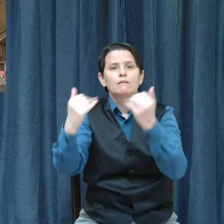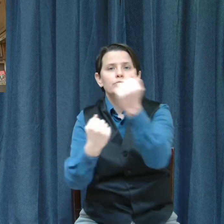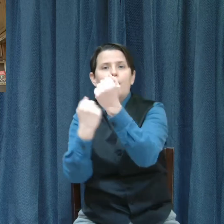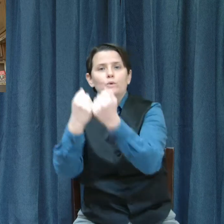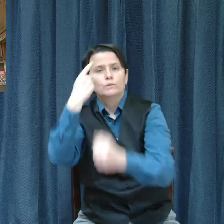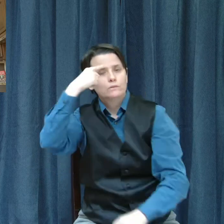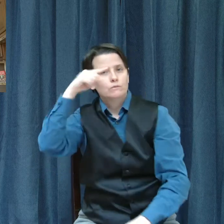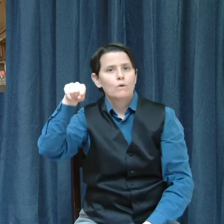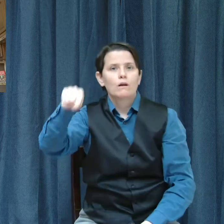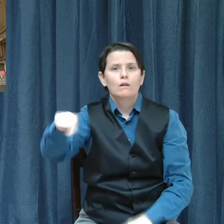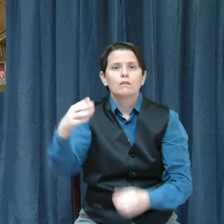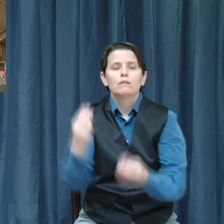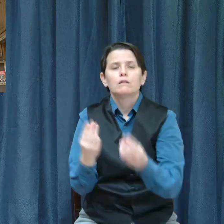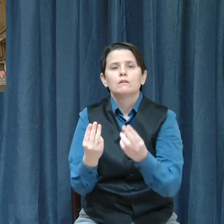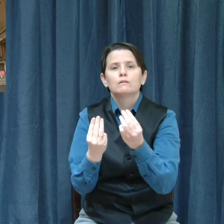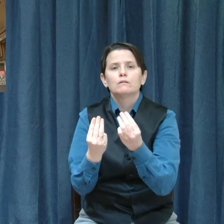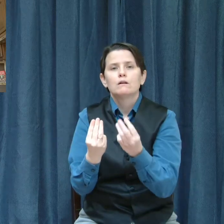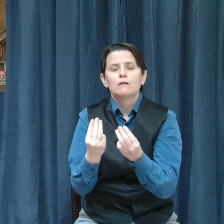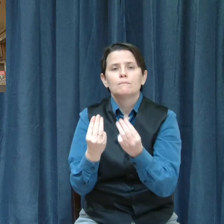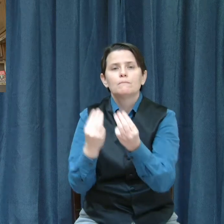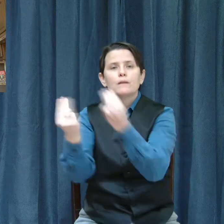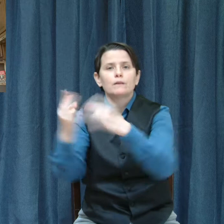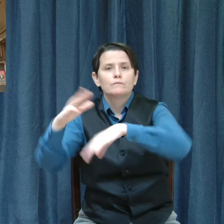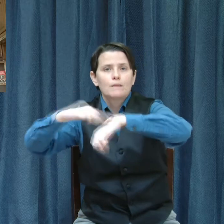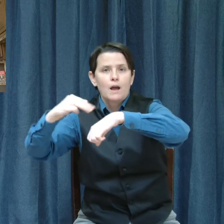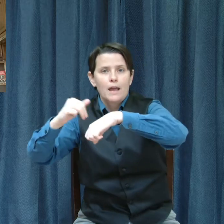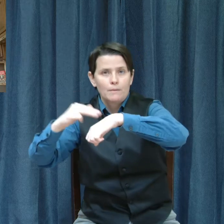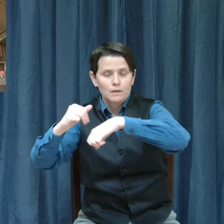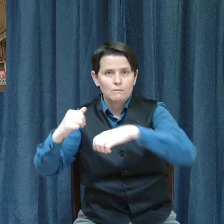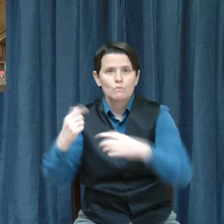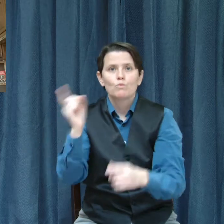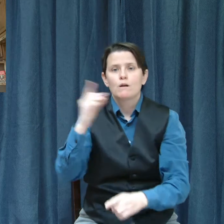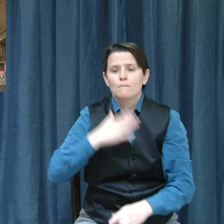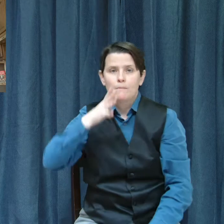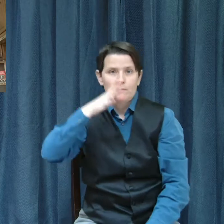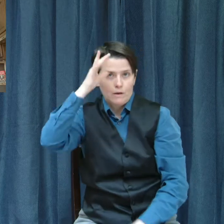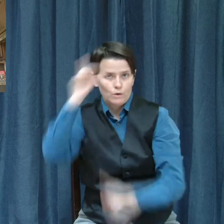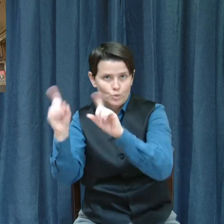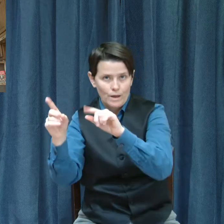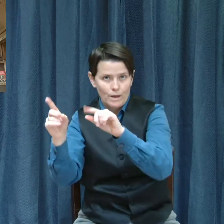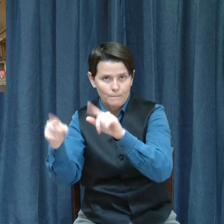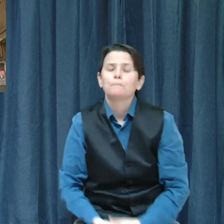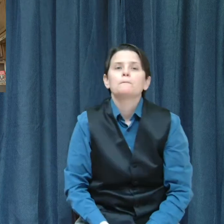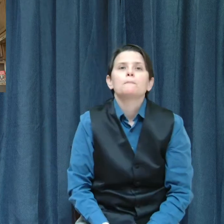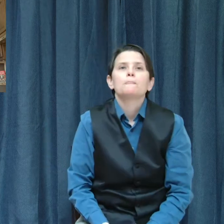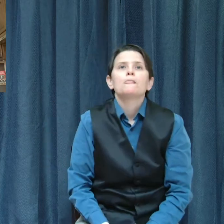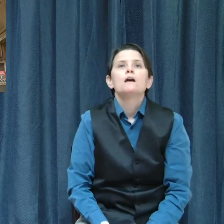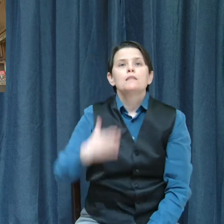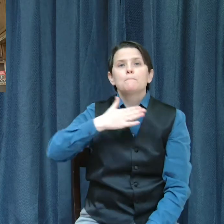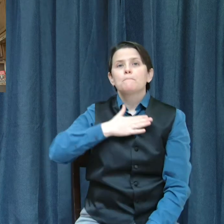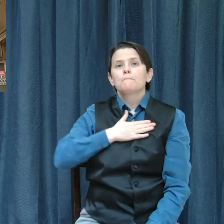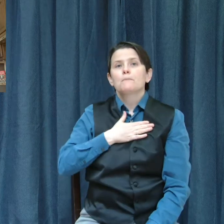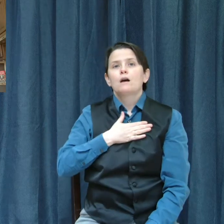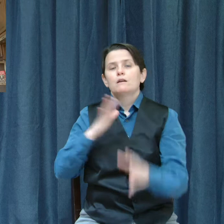Truth Center in Miami, Florida, where my parents attended. And then my parents, when they moved to